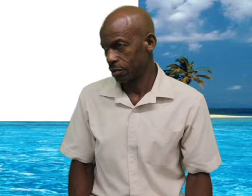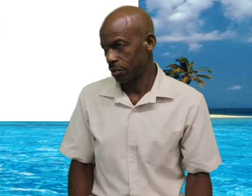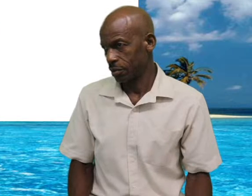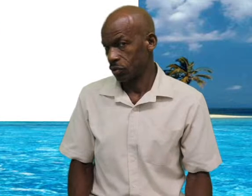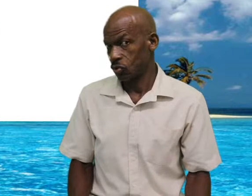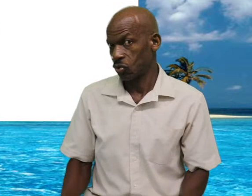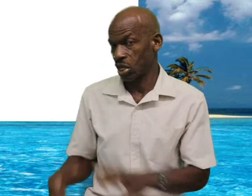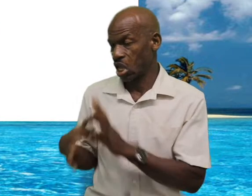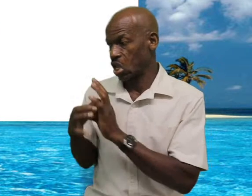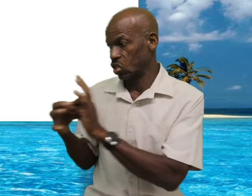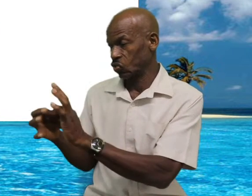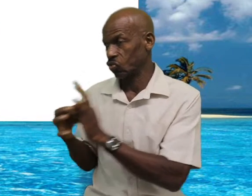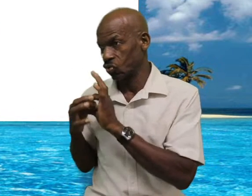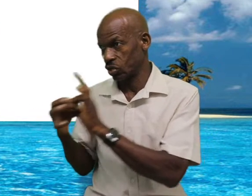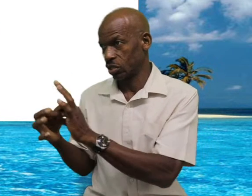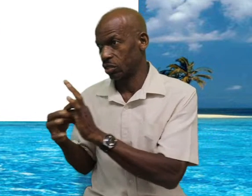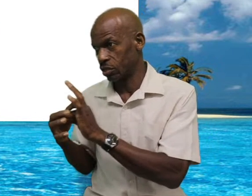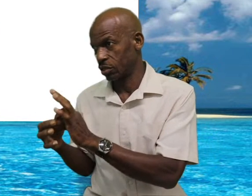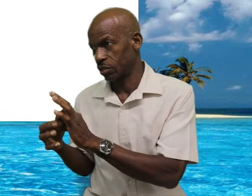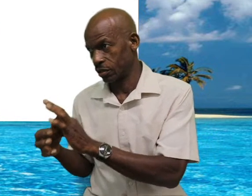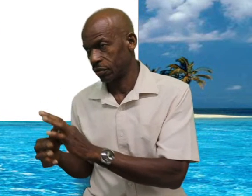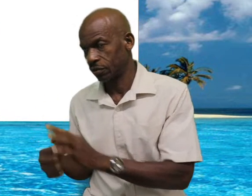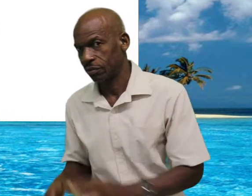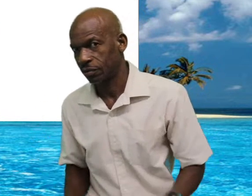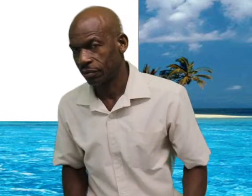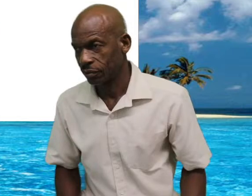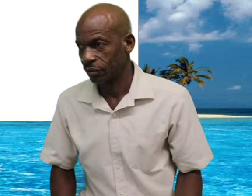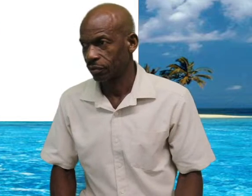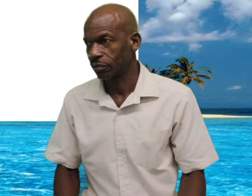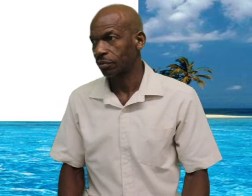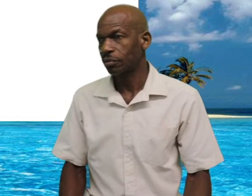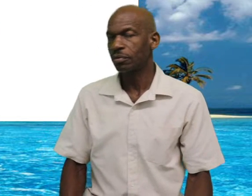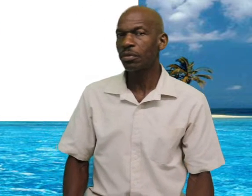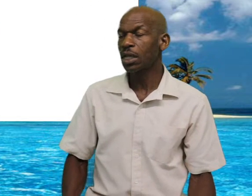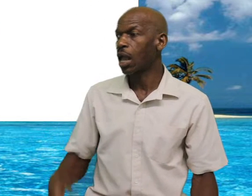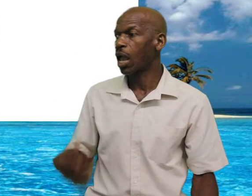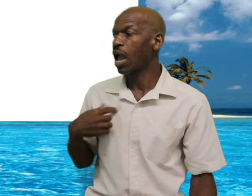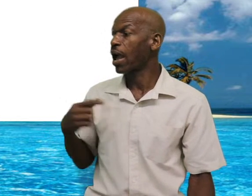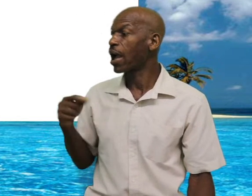All right, because I go to this church,